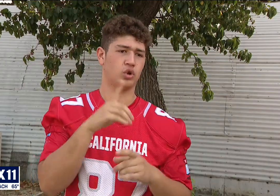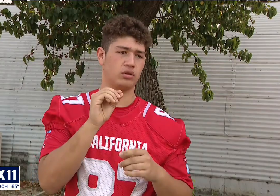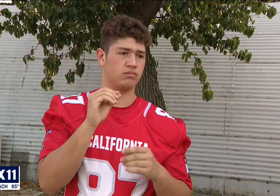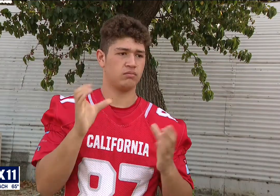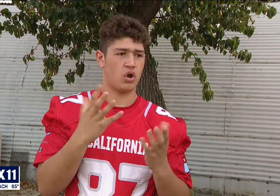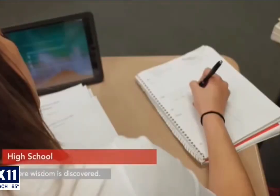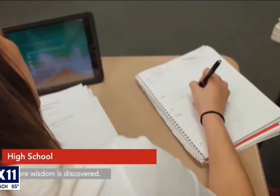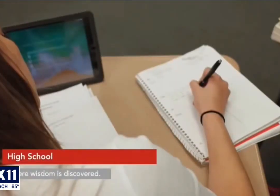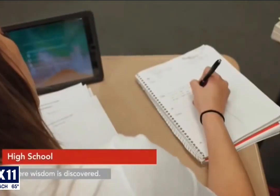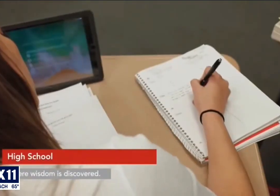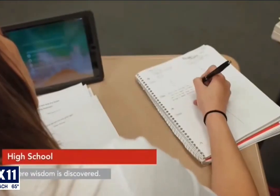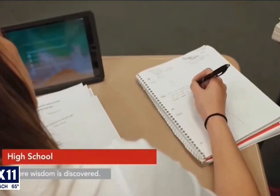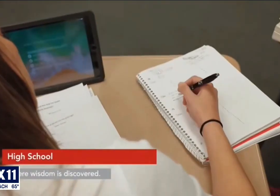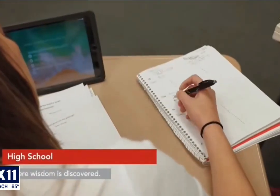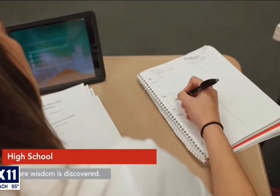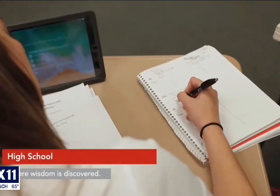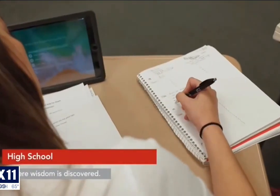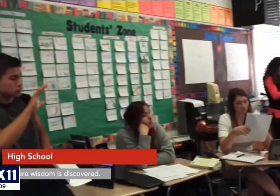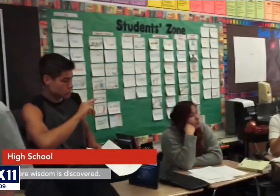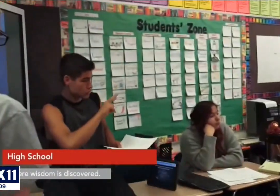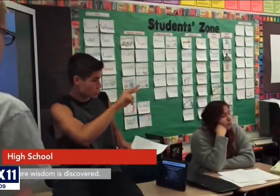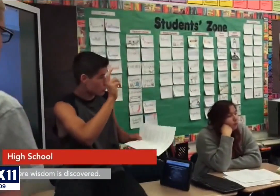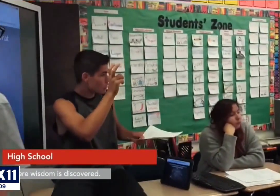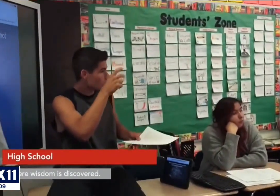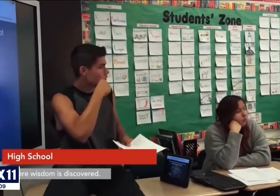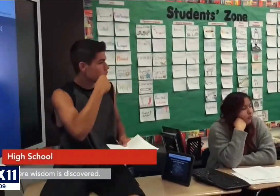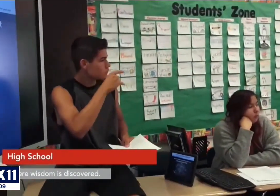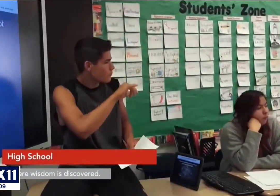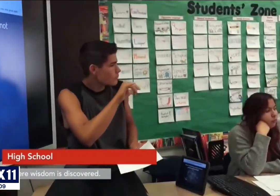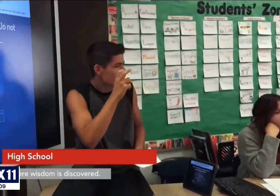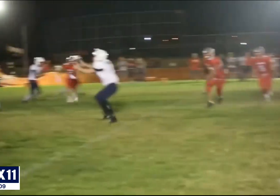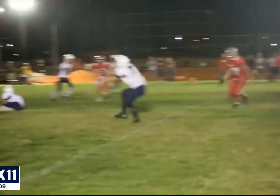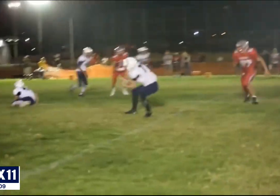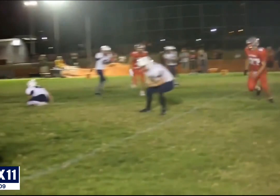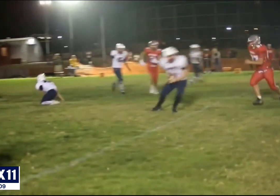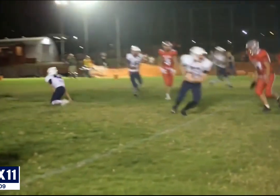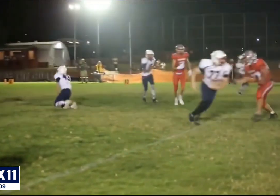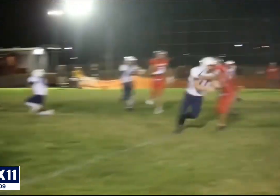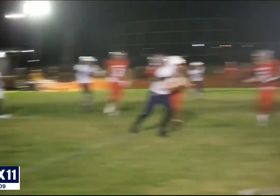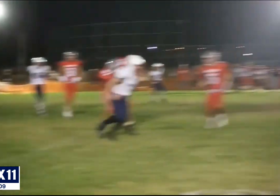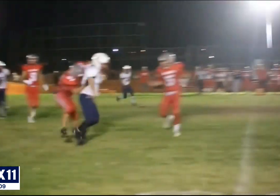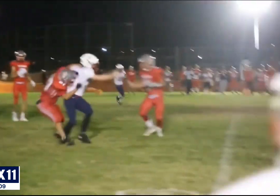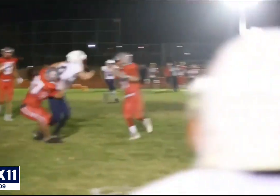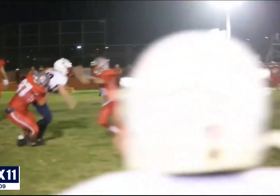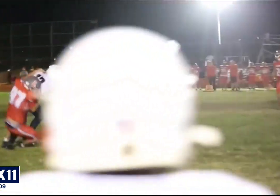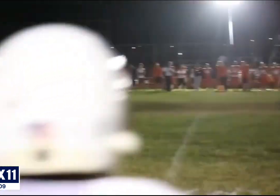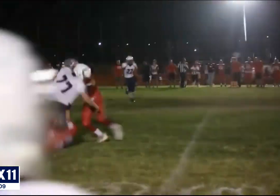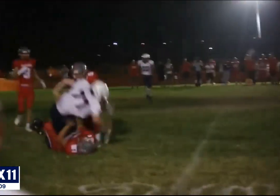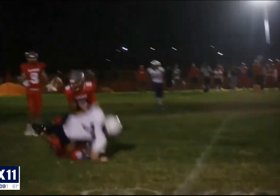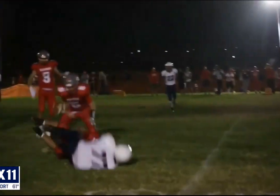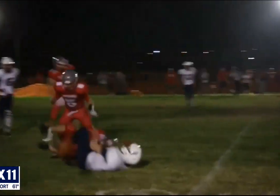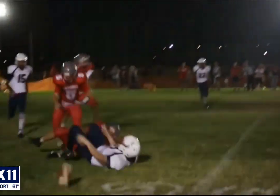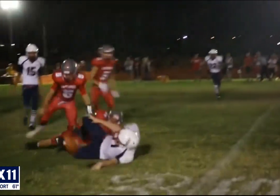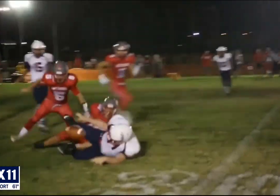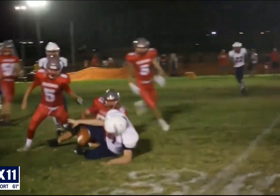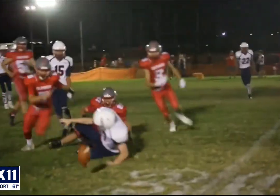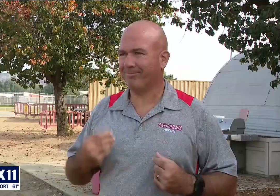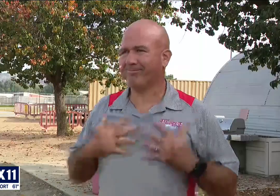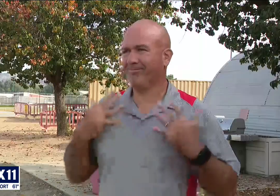just played better. The school is renowned for its programs, but this achievement goes beyond well. Words. Yes Wow,